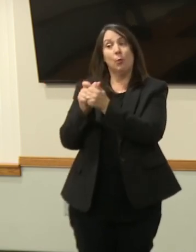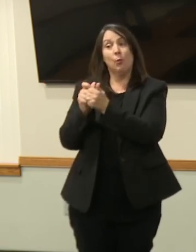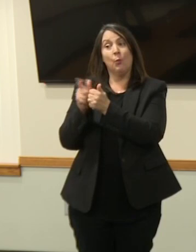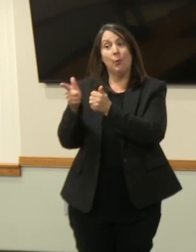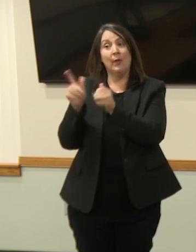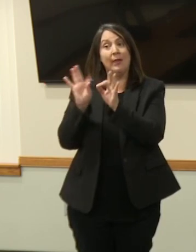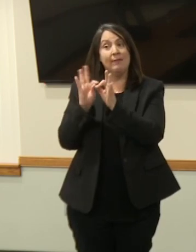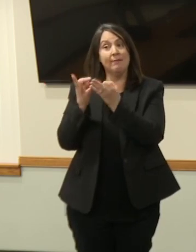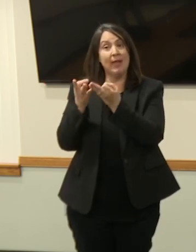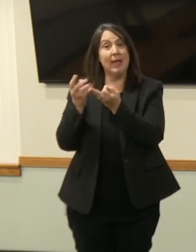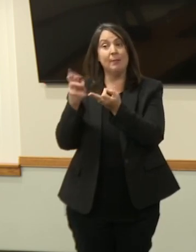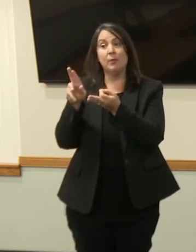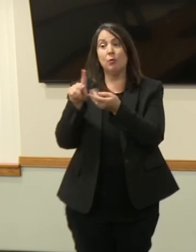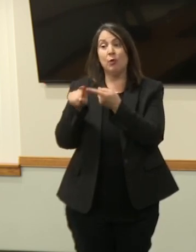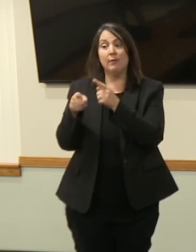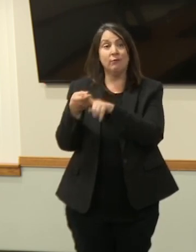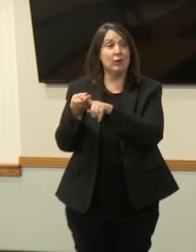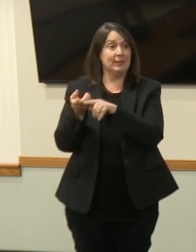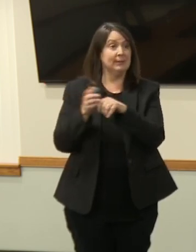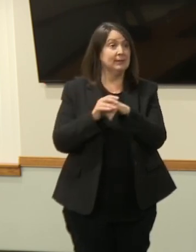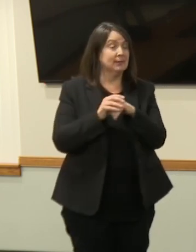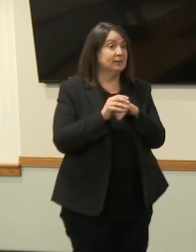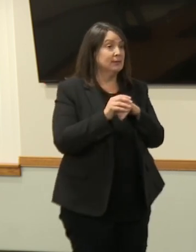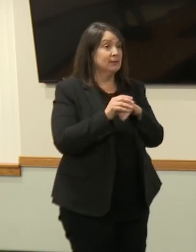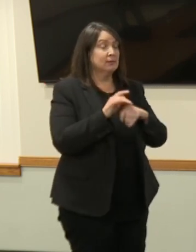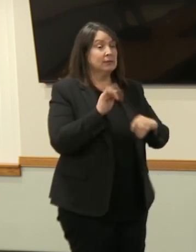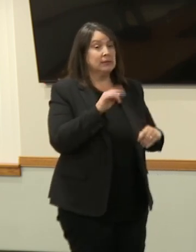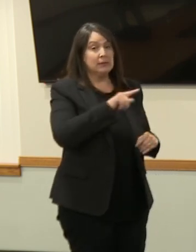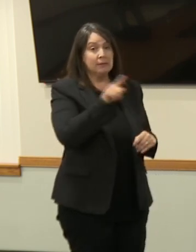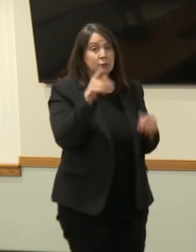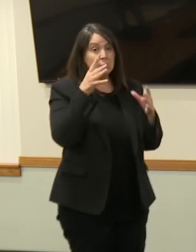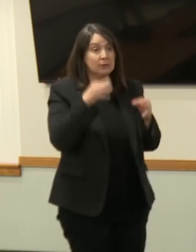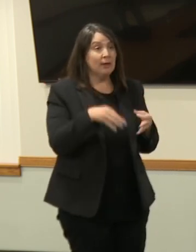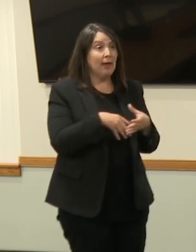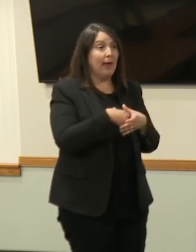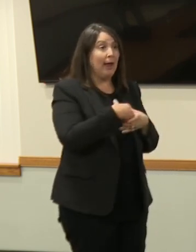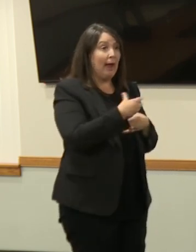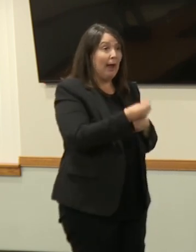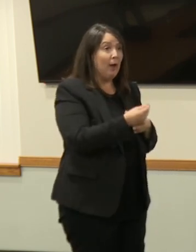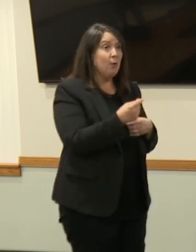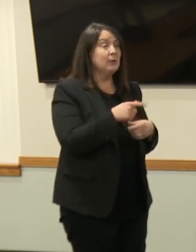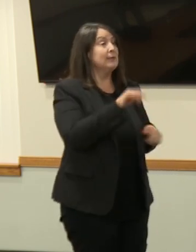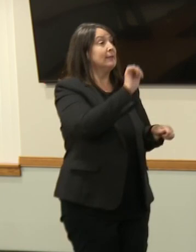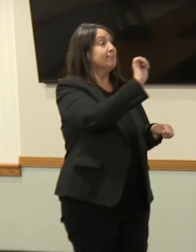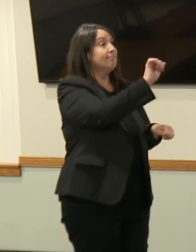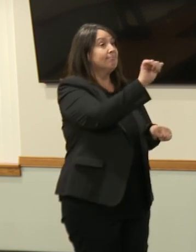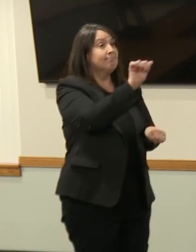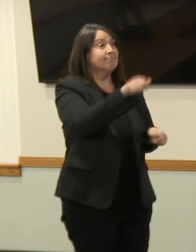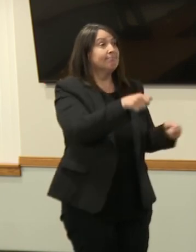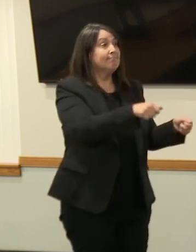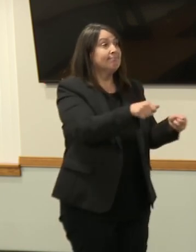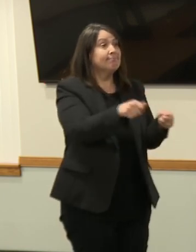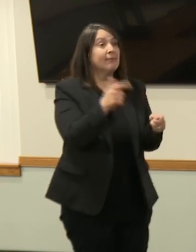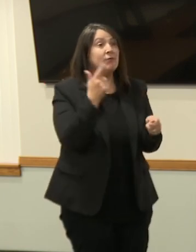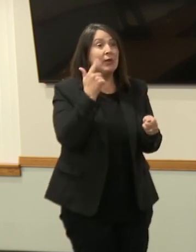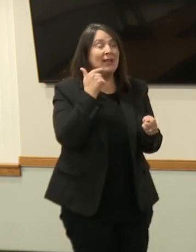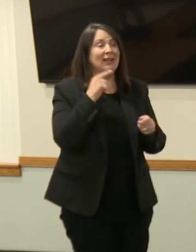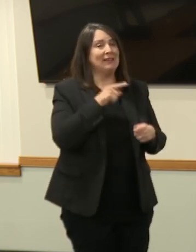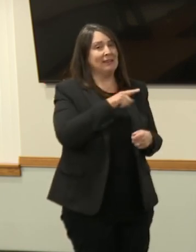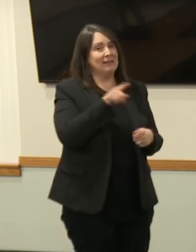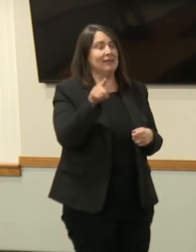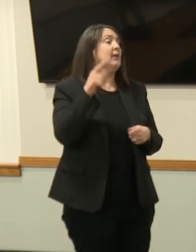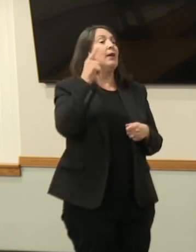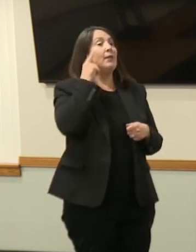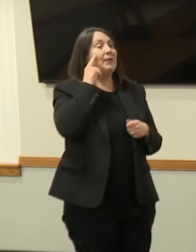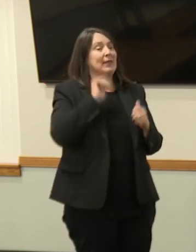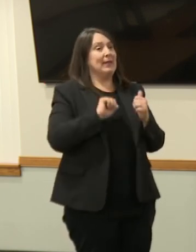in your household. Likewise, if you do decide to do the door-to-door trick-or-treating, things to consider is how do you prevent